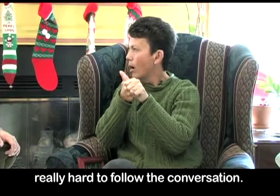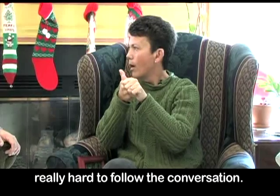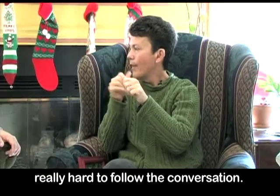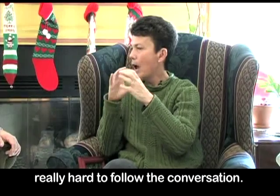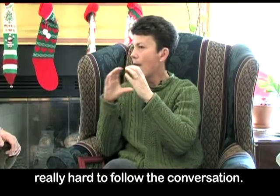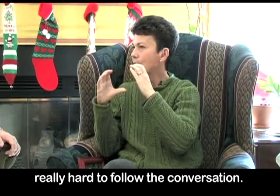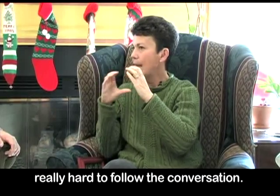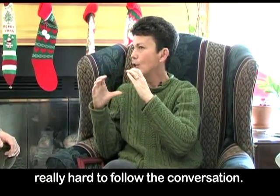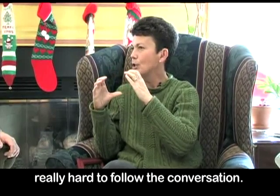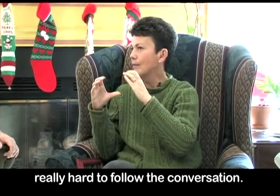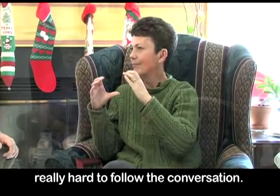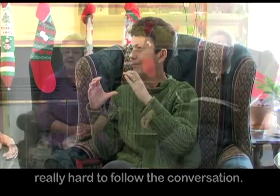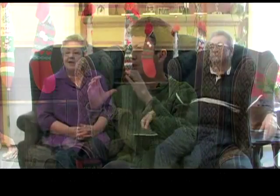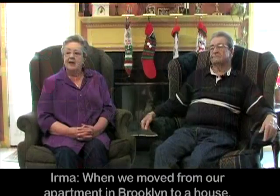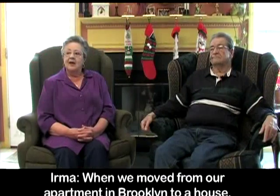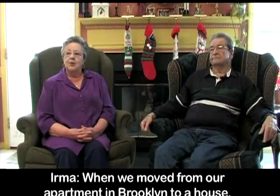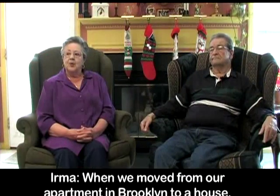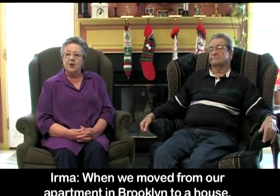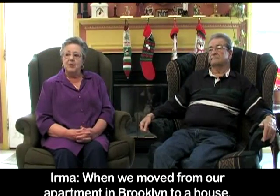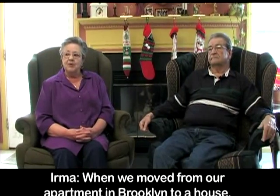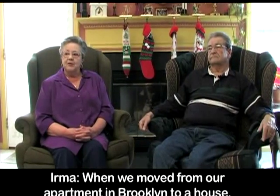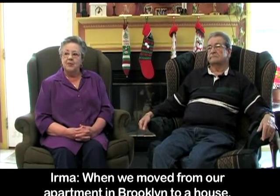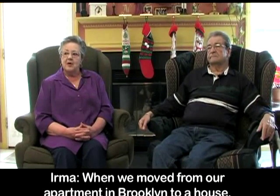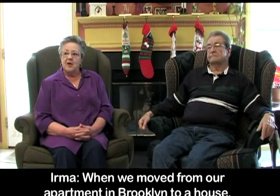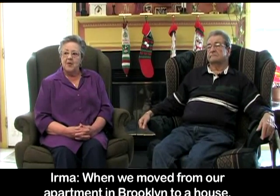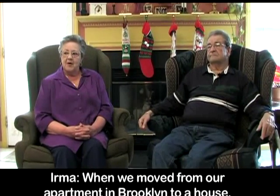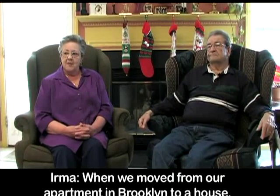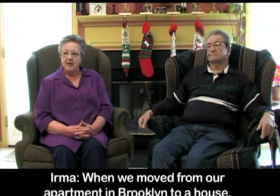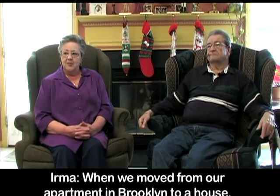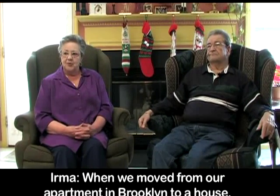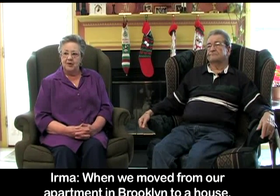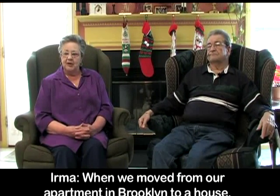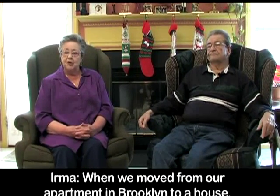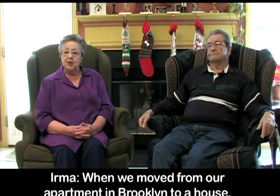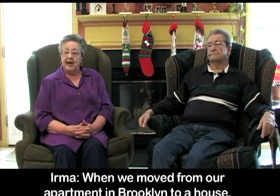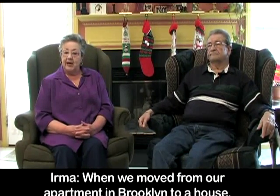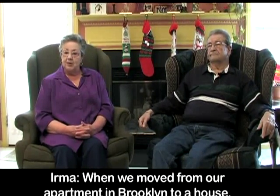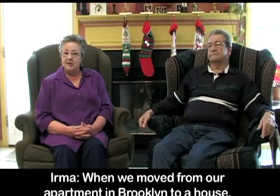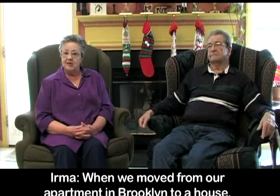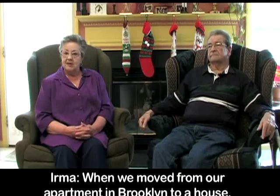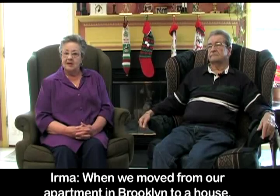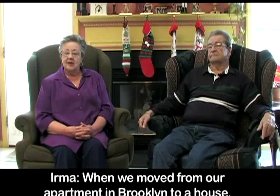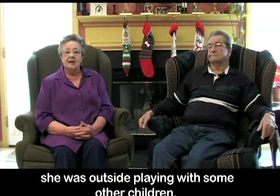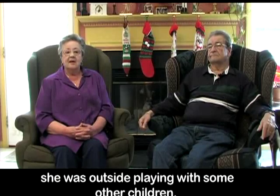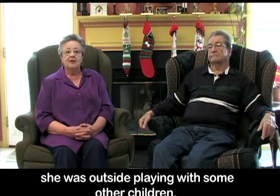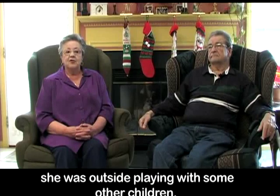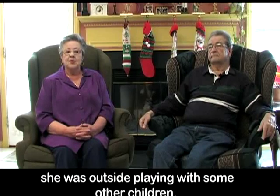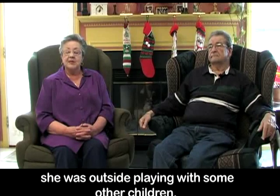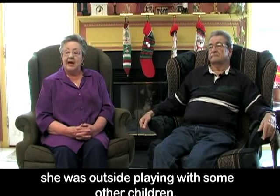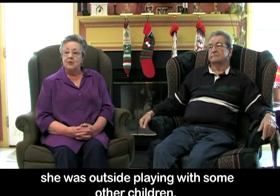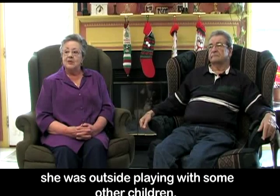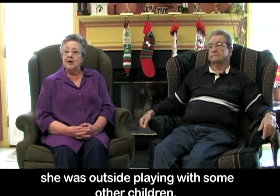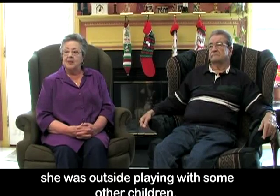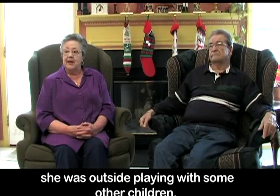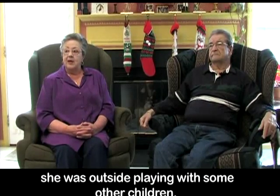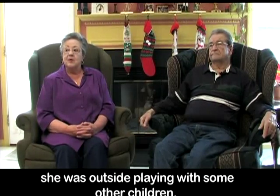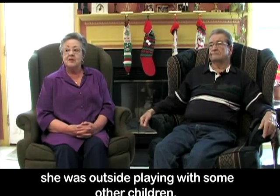the conversation. When we moved from our apartment in Brooklyn to a house, she was outside playing with some